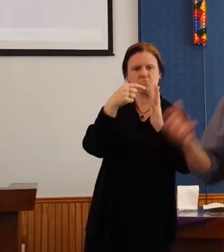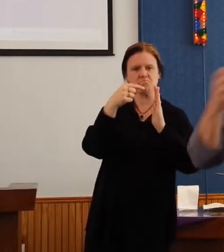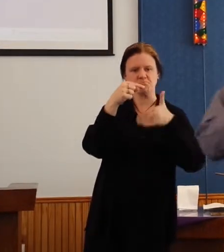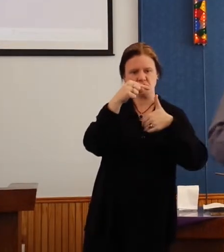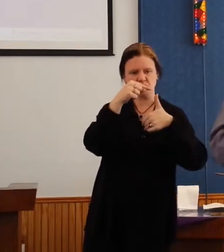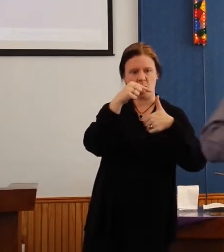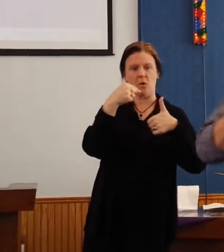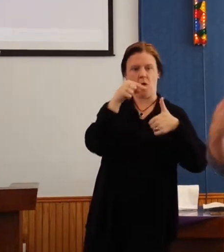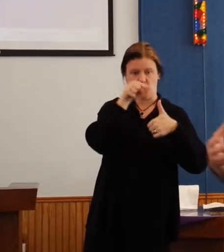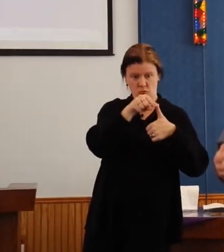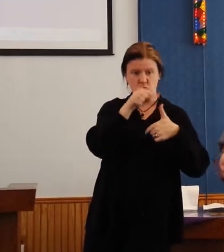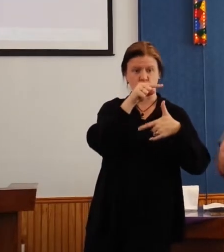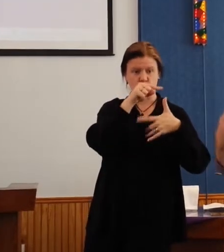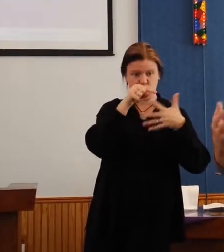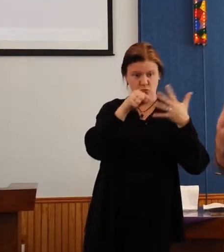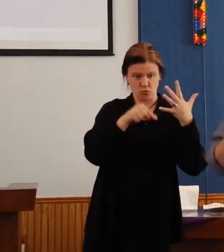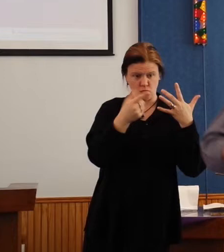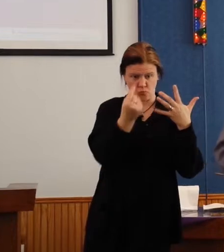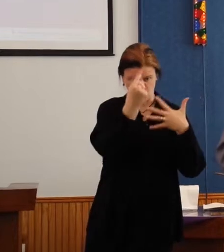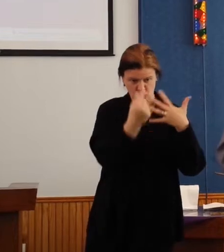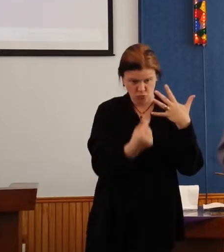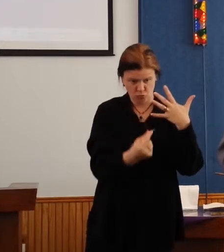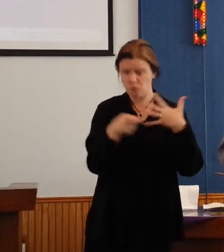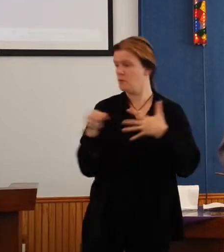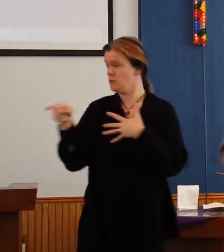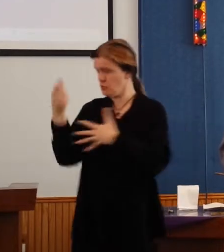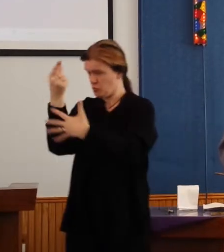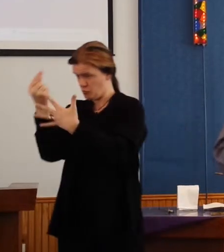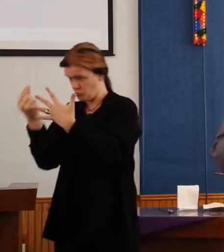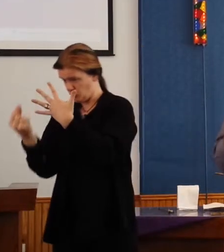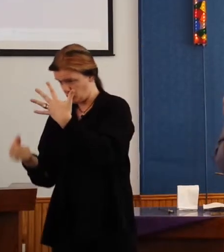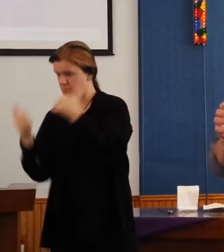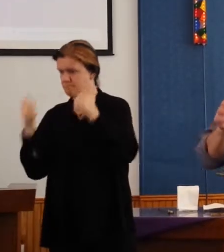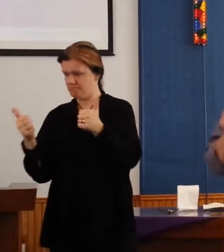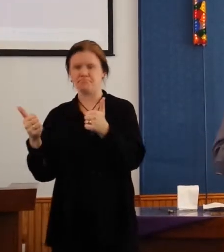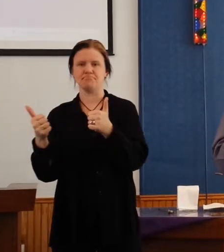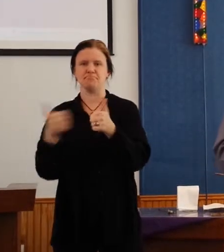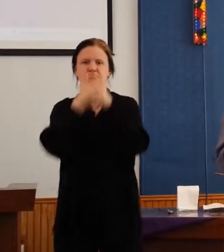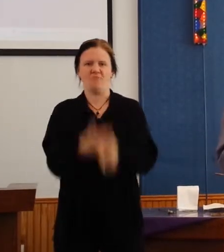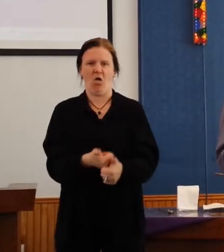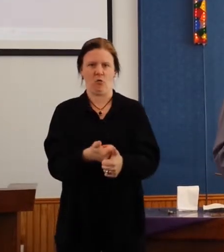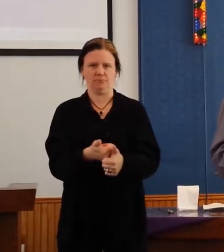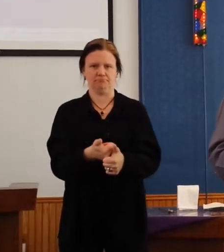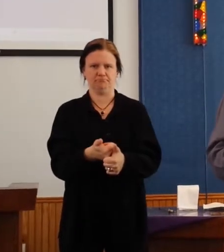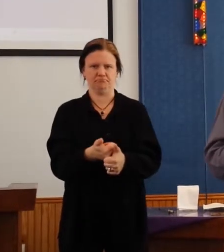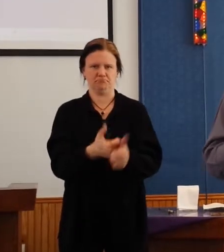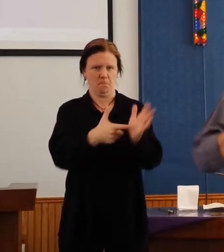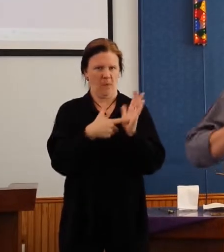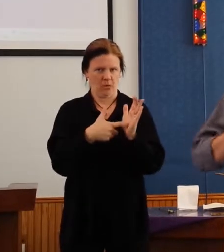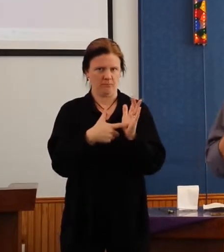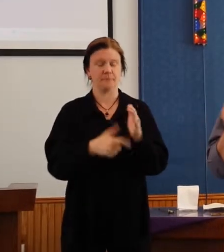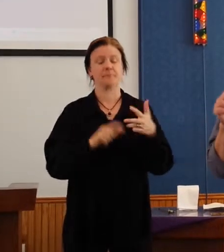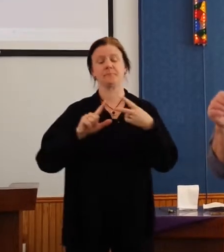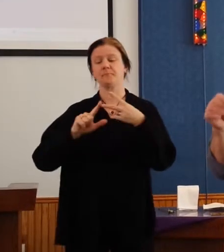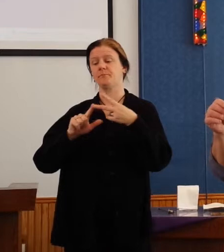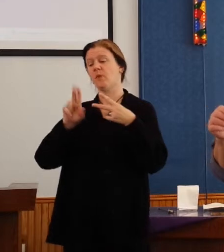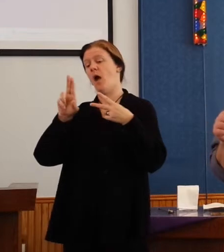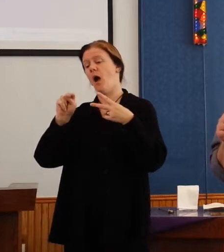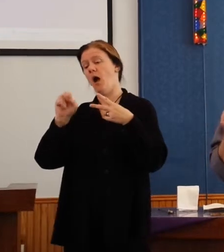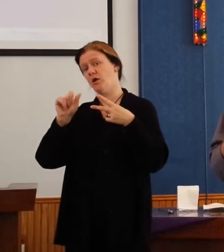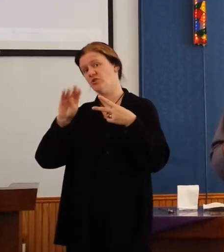one party and the other that agree to the covenant have to do something. An unconditional covenant is an agreement between